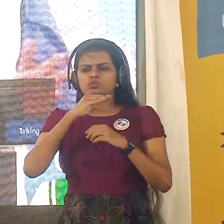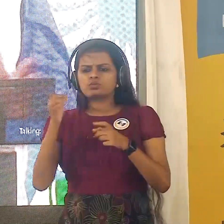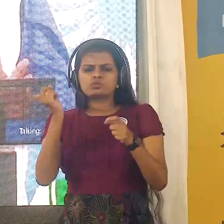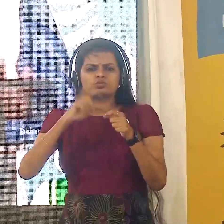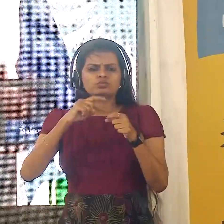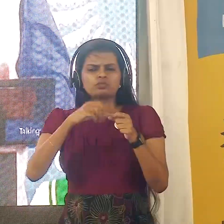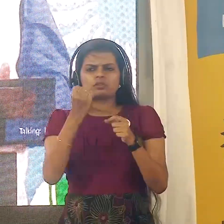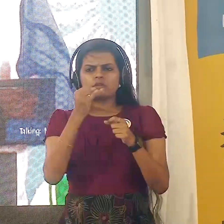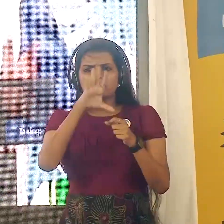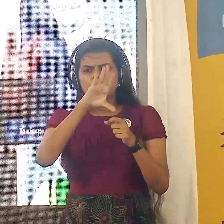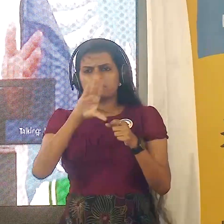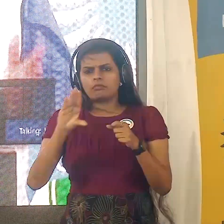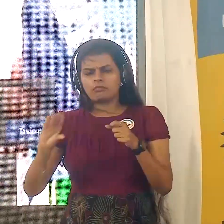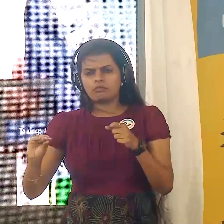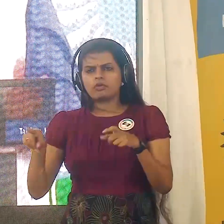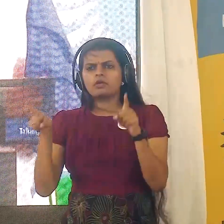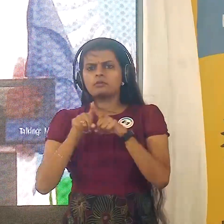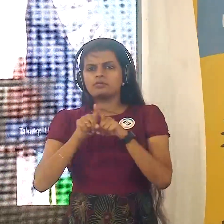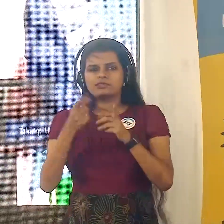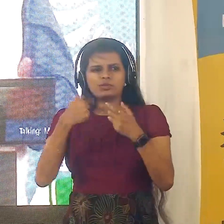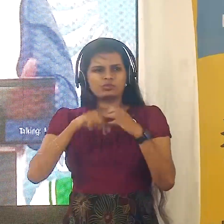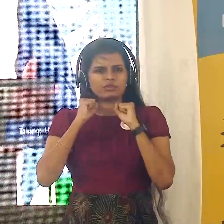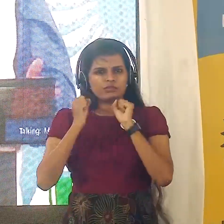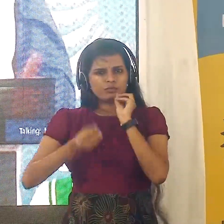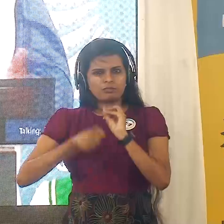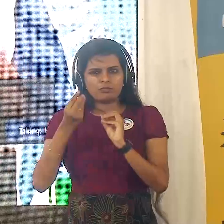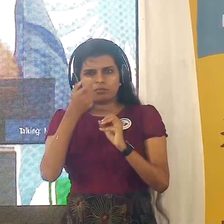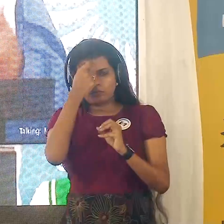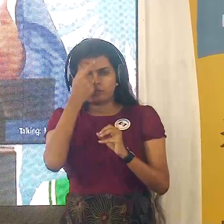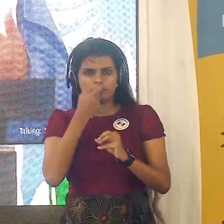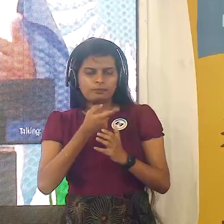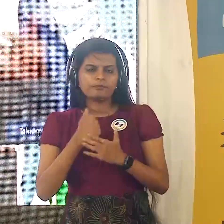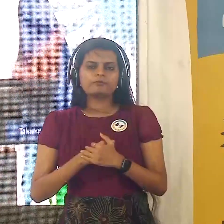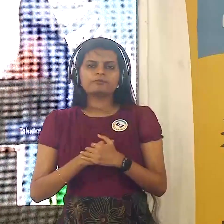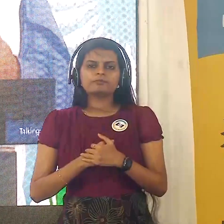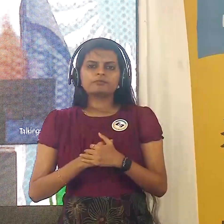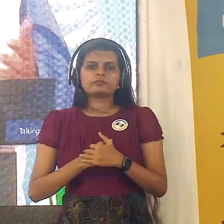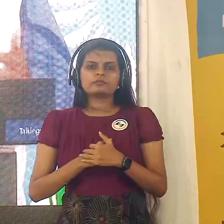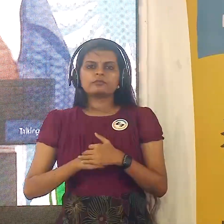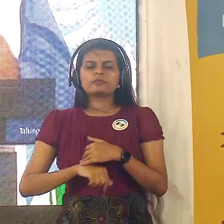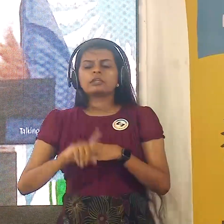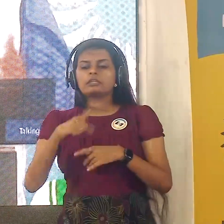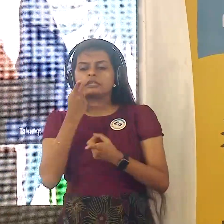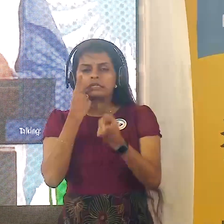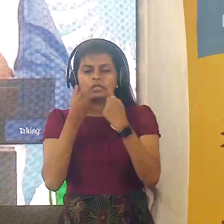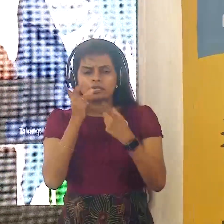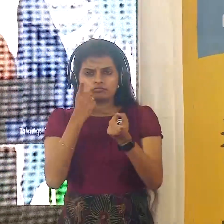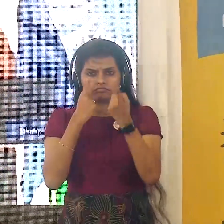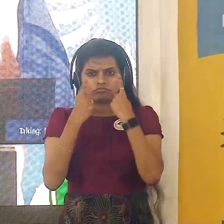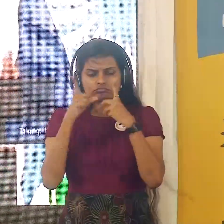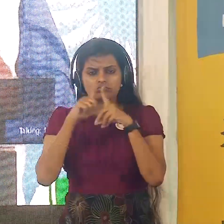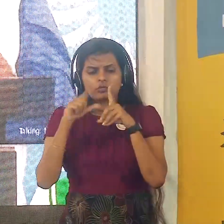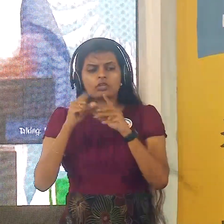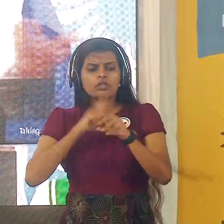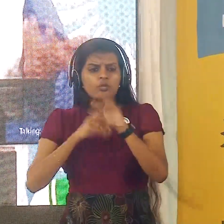full capacity in these schools. This is again a transient phenomena. Maybe after studying this and evaluating this for some